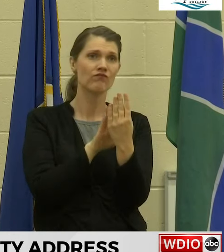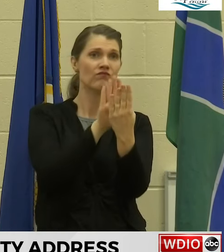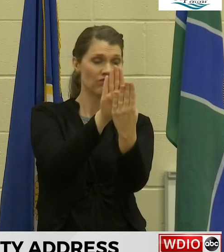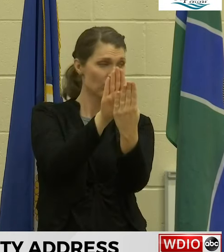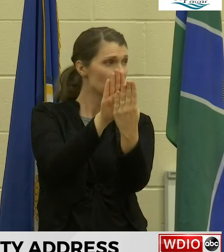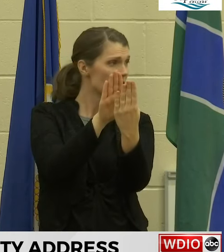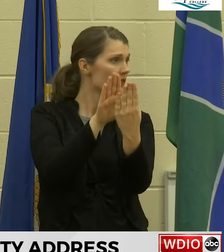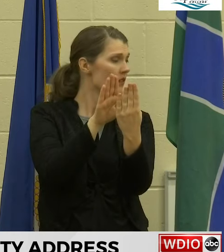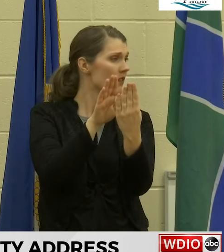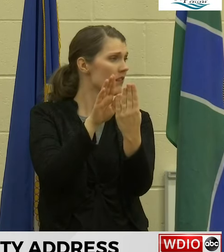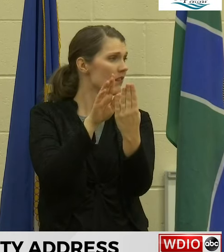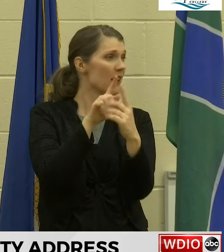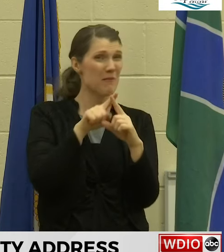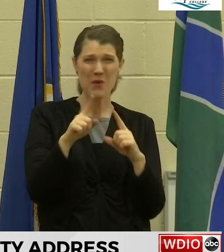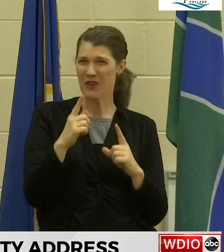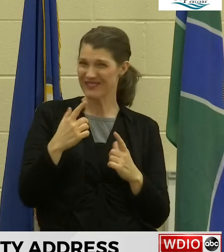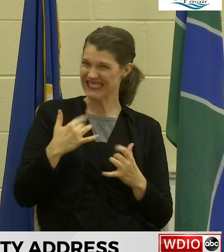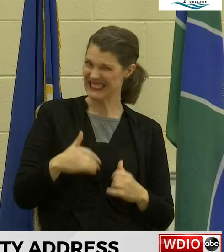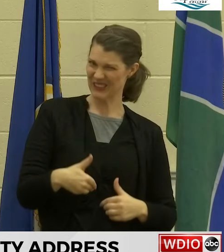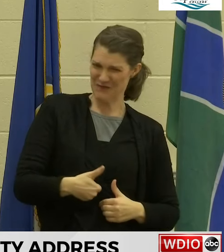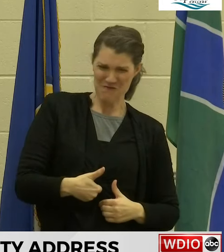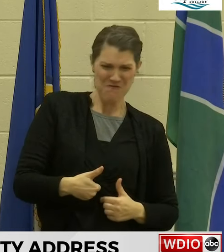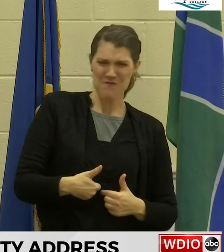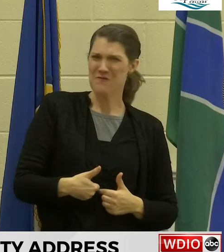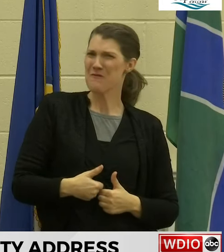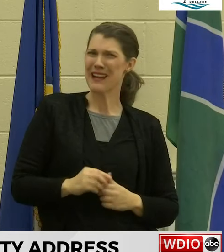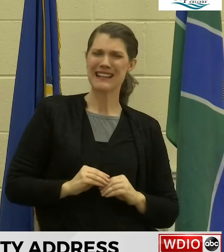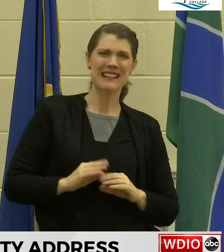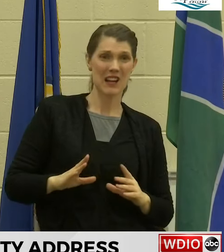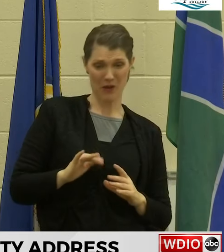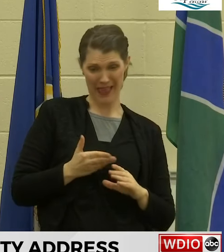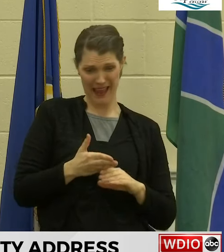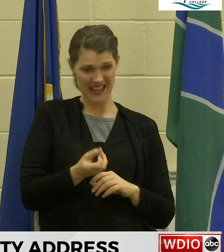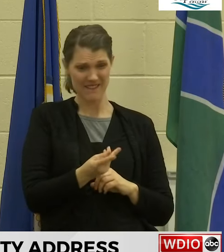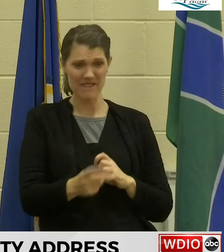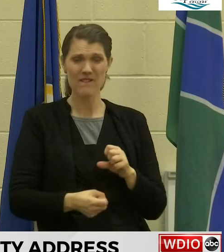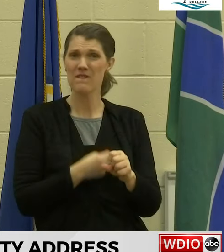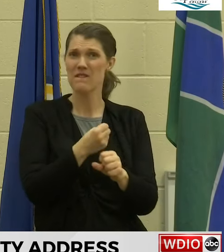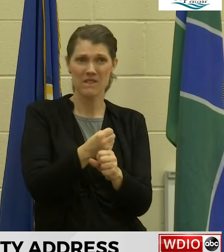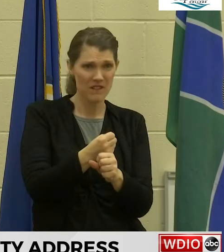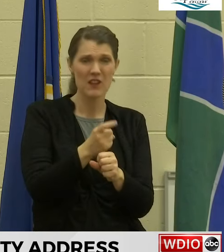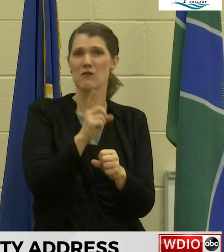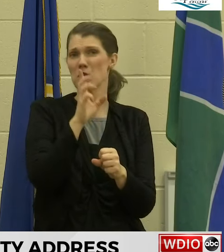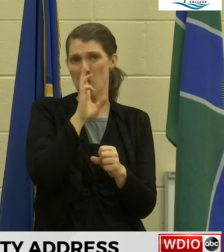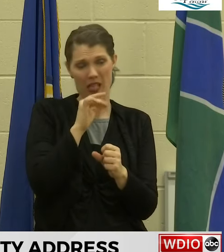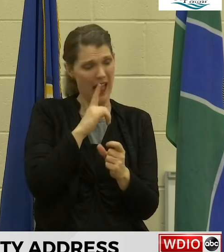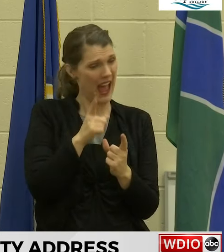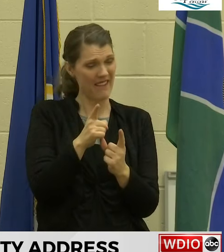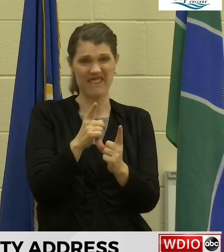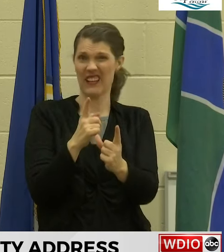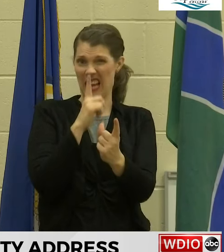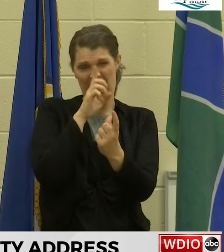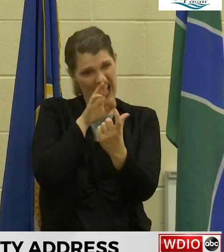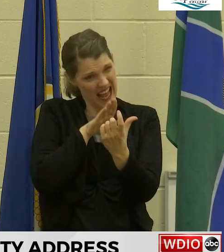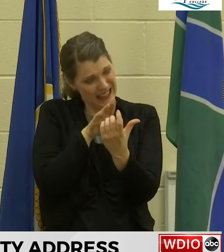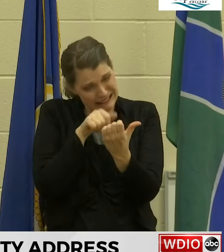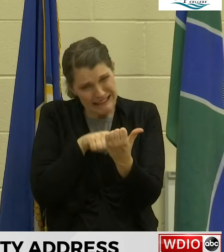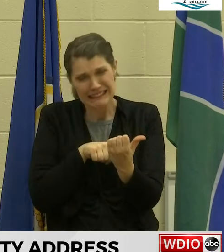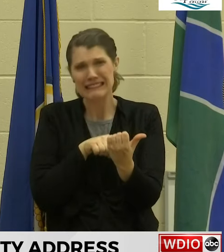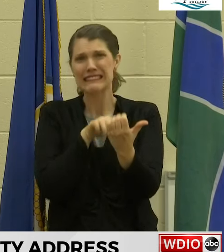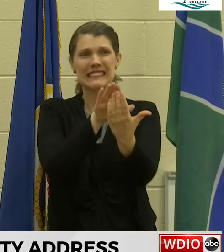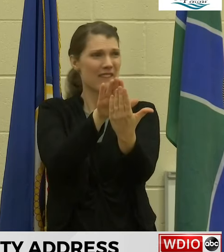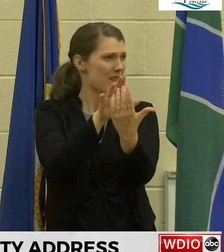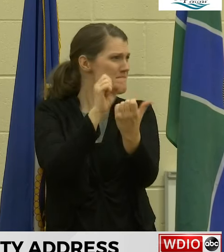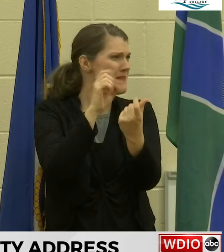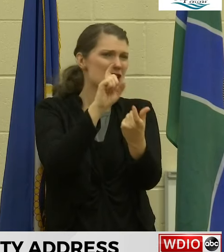And yet we know that in the next few years we'll be walking into a stiff headwind, a